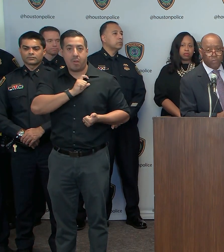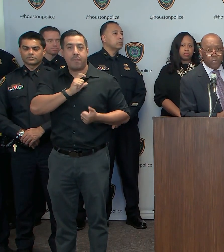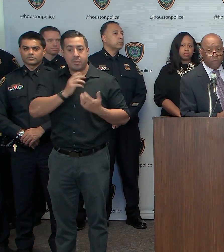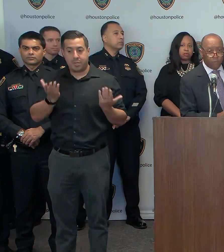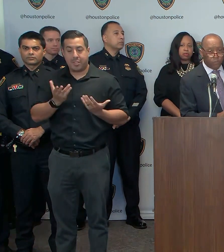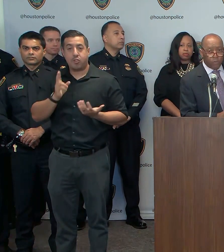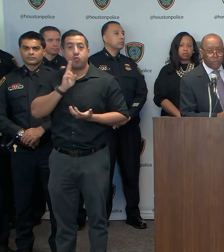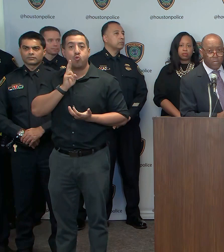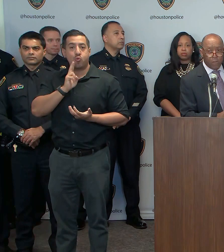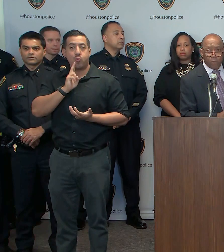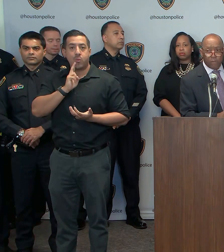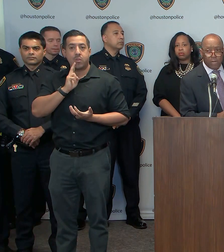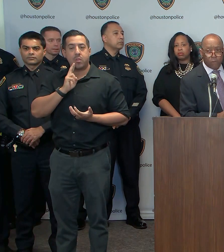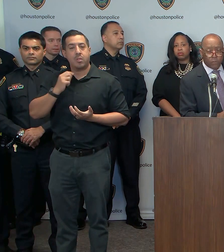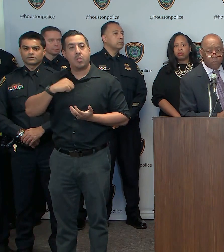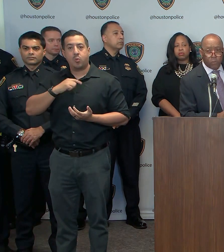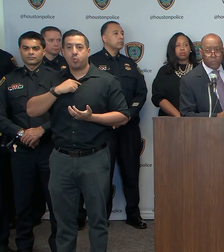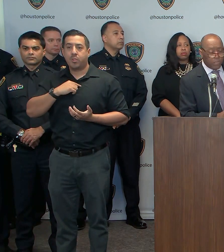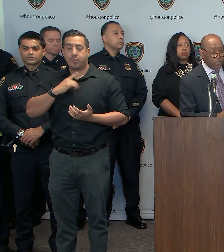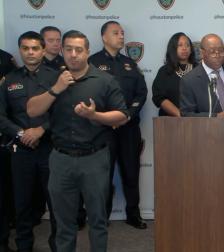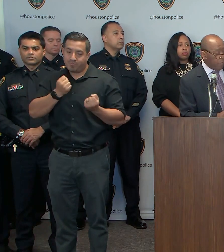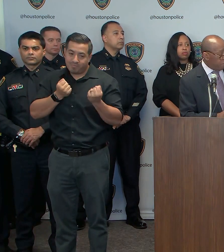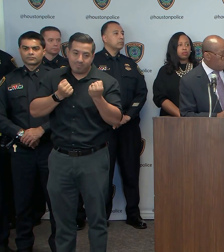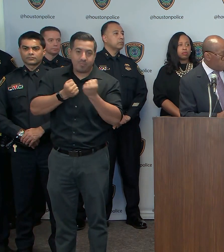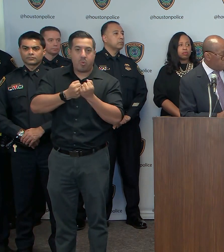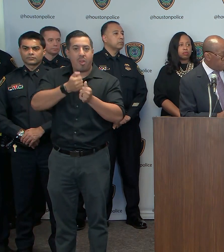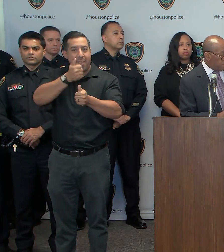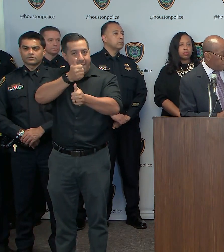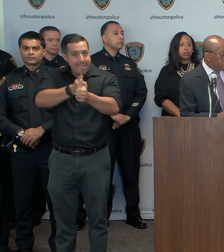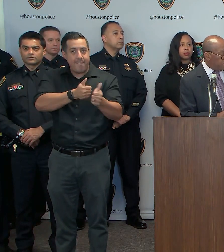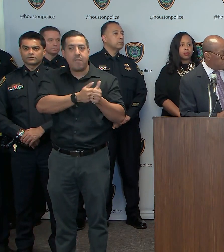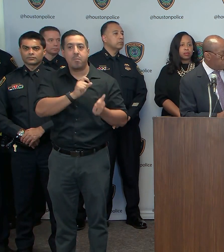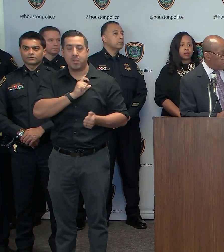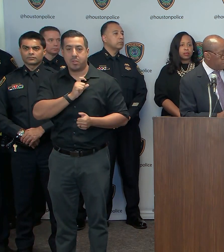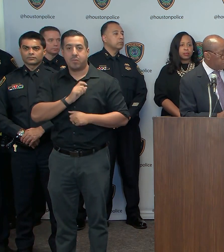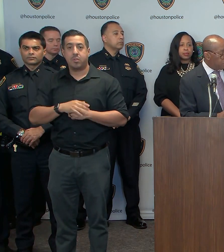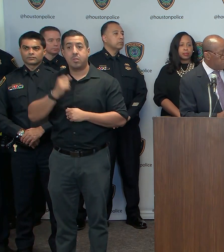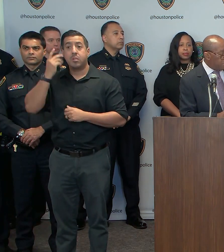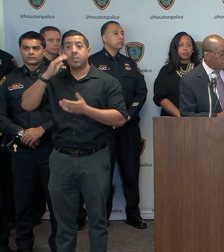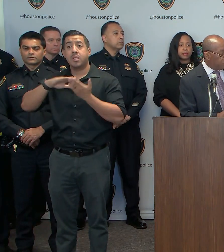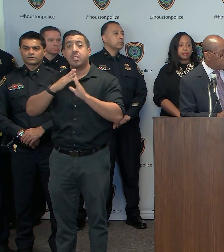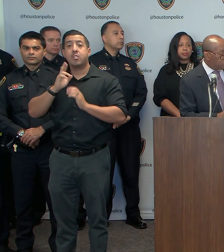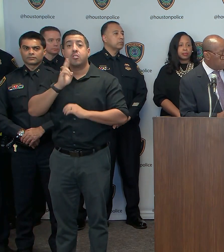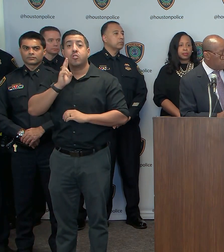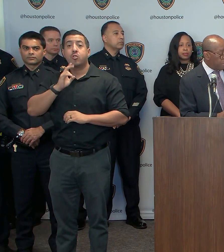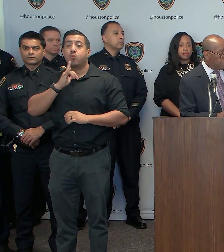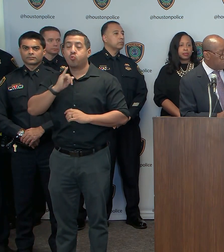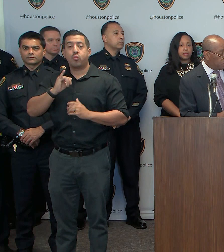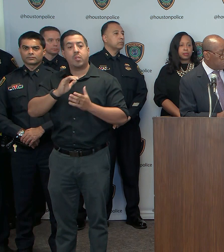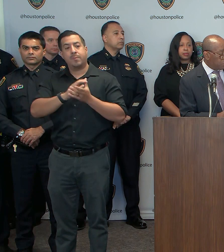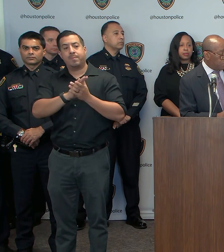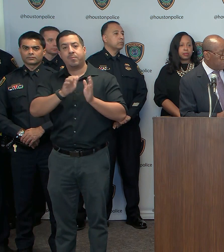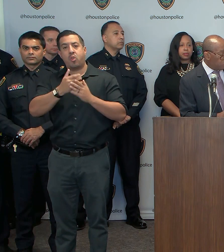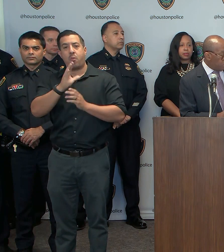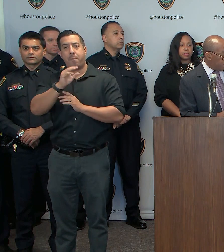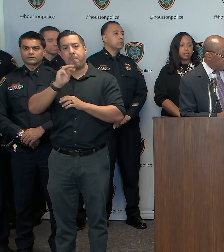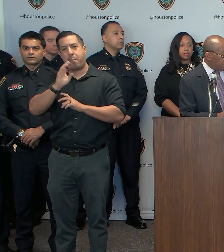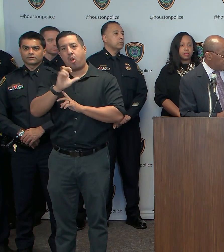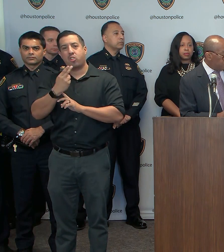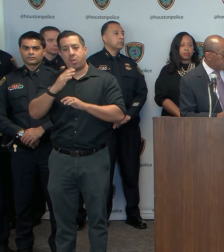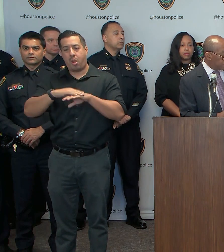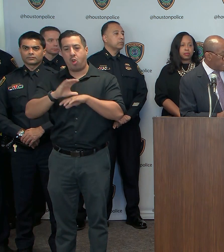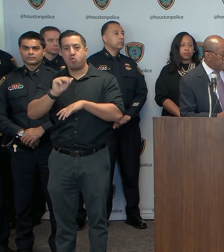in the city of Houston, and we vow our support to each and every one of them. The City of Houston commends March on Crime, Lucha contra el